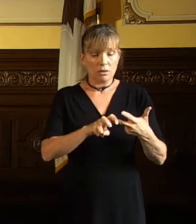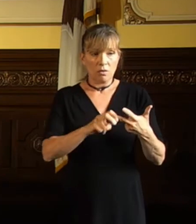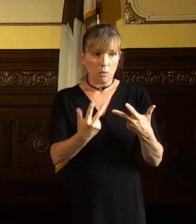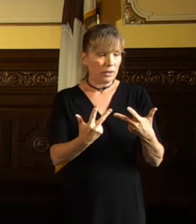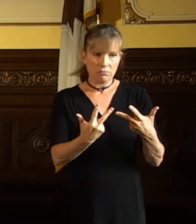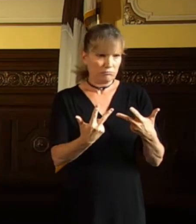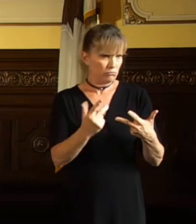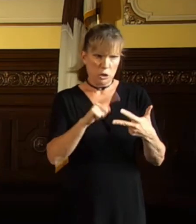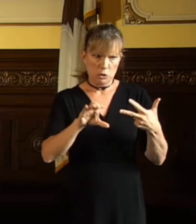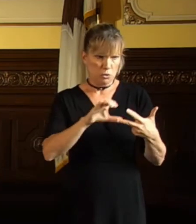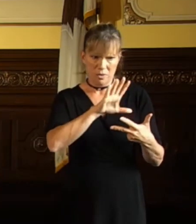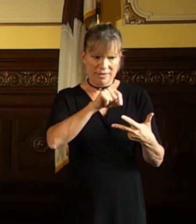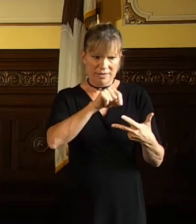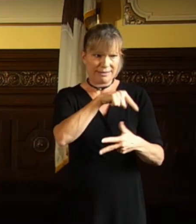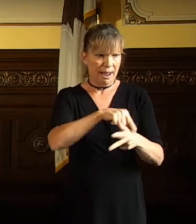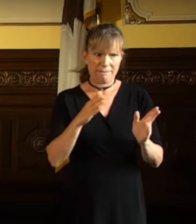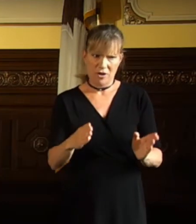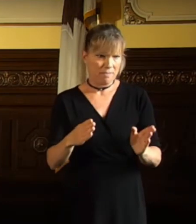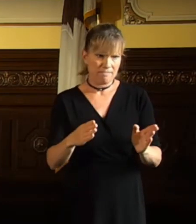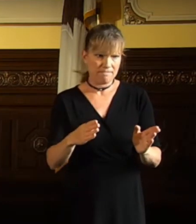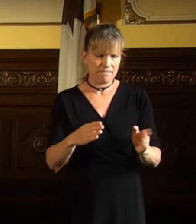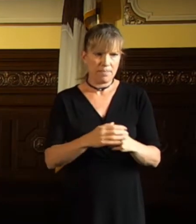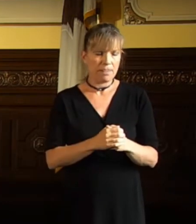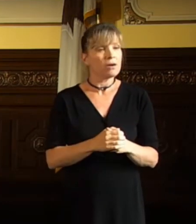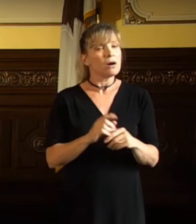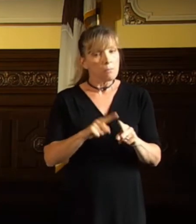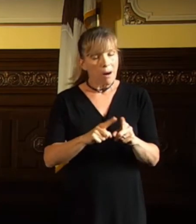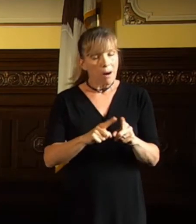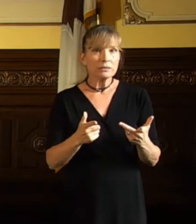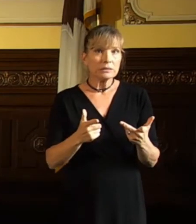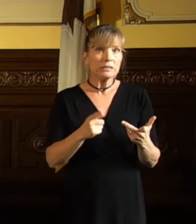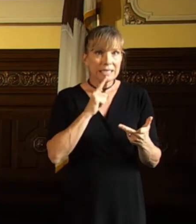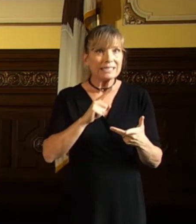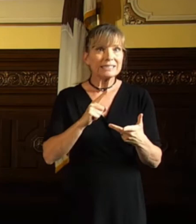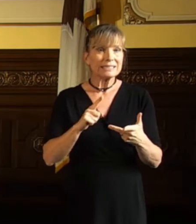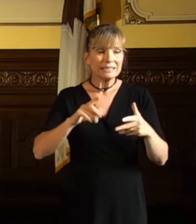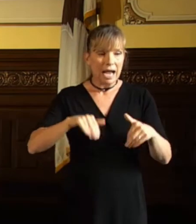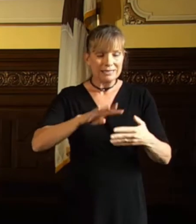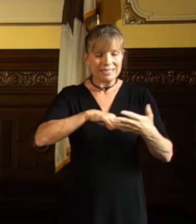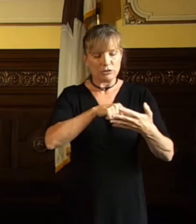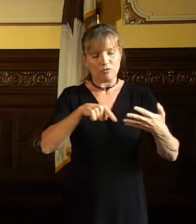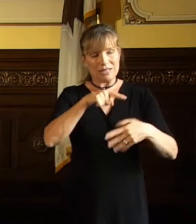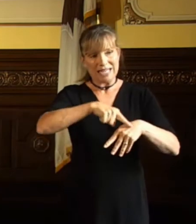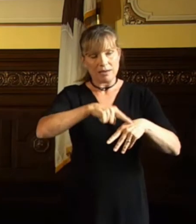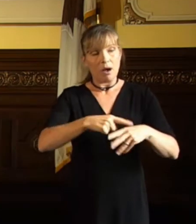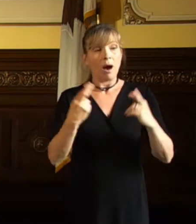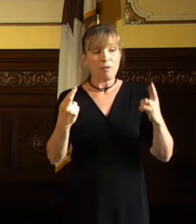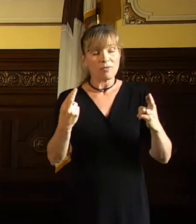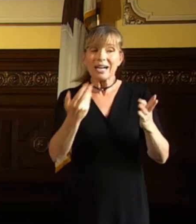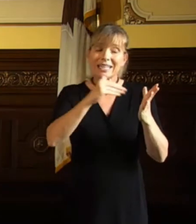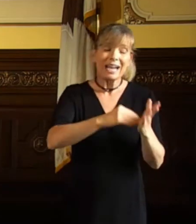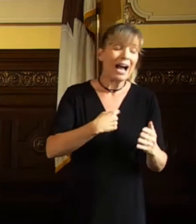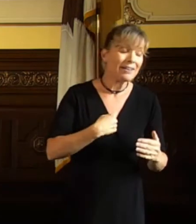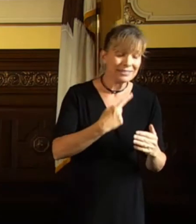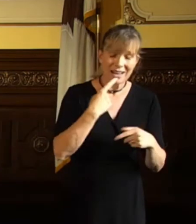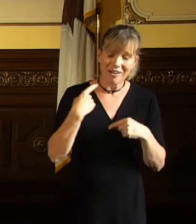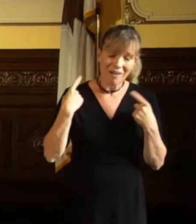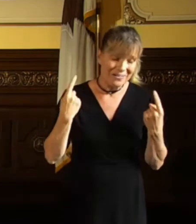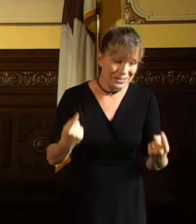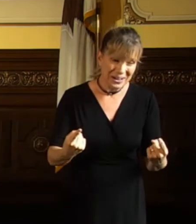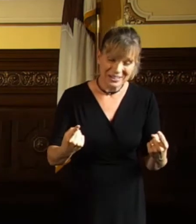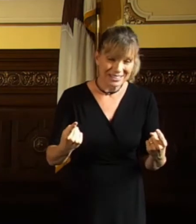we couldn't do it within that time frame. But it isn't scheduled for that time frame. So I'm very hopeful. Once again, I've said all along